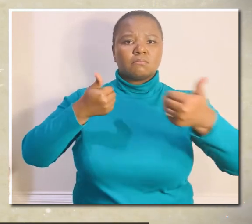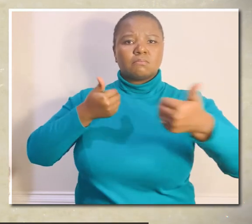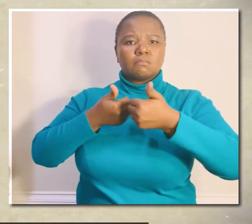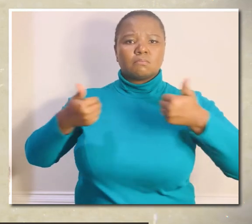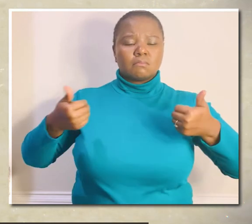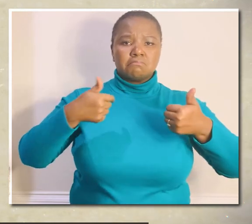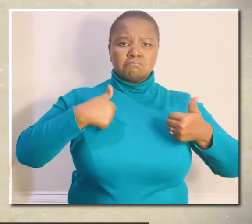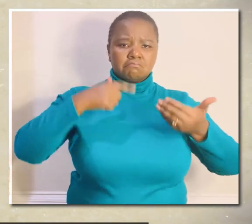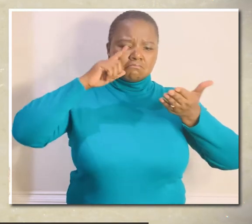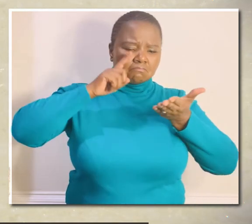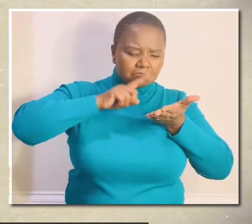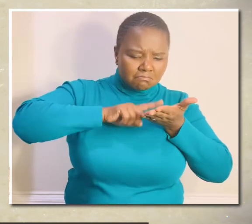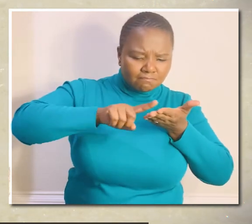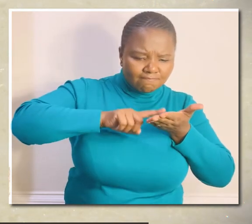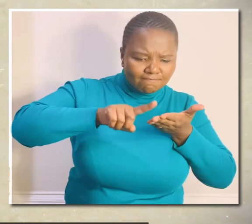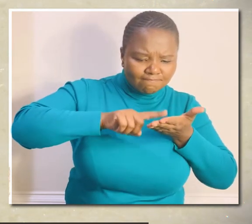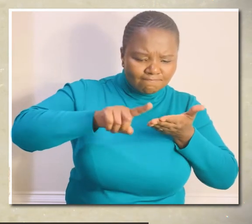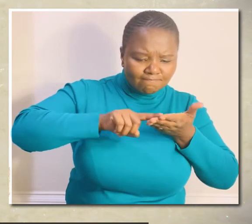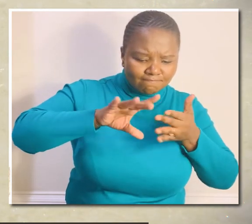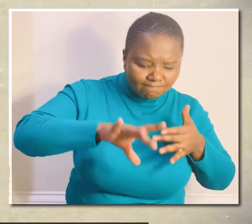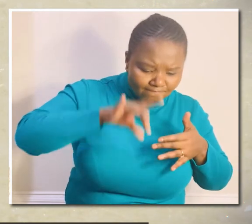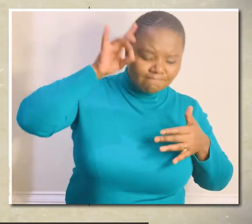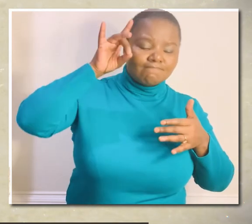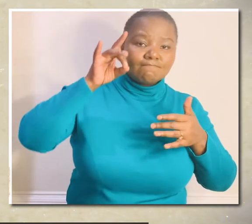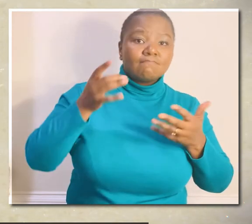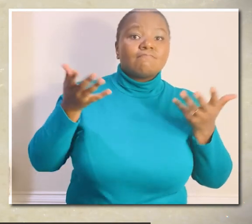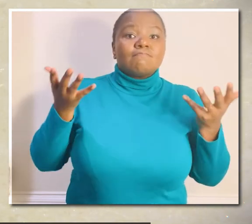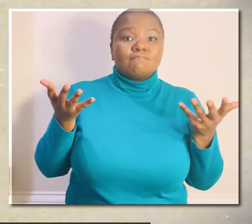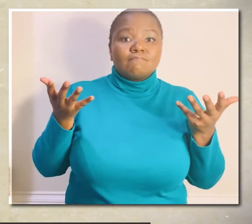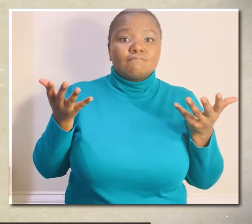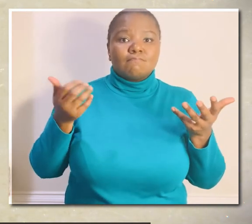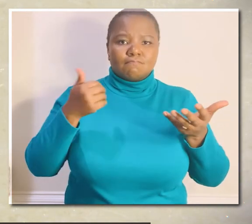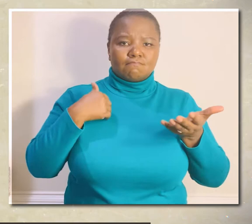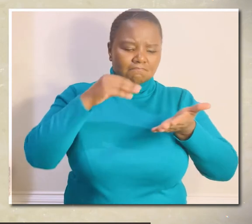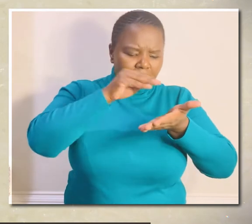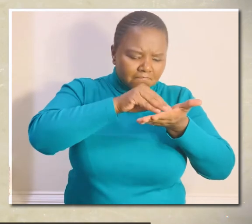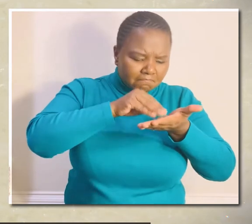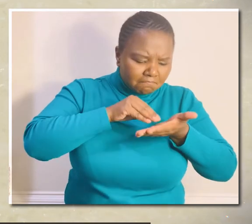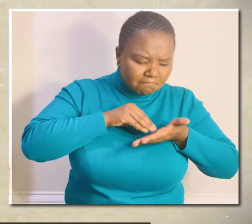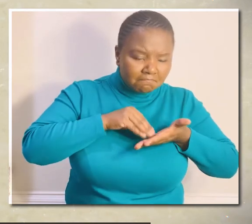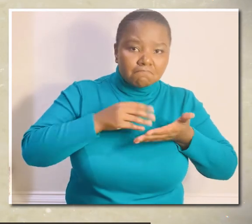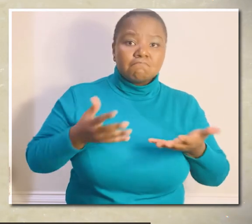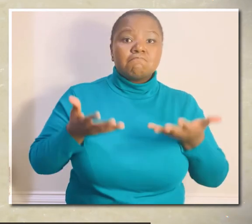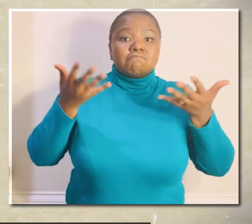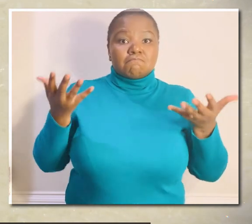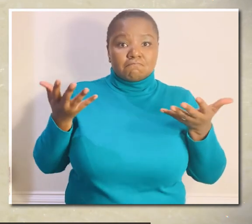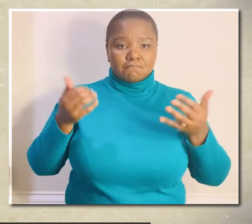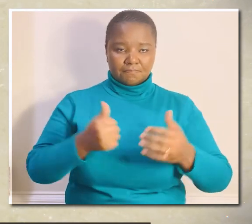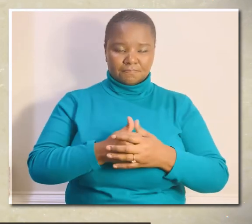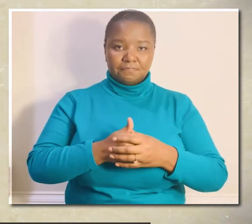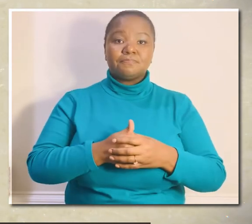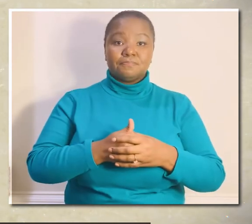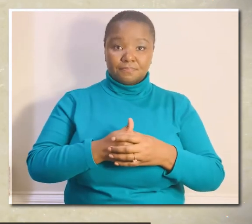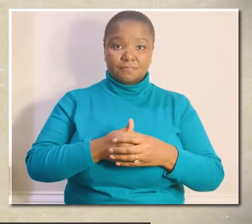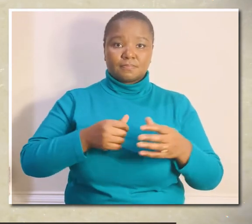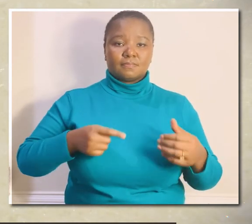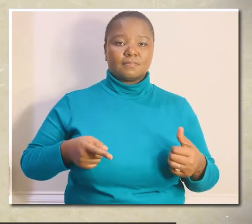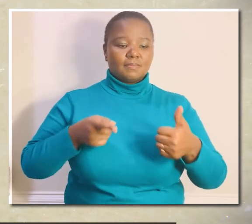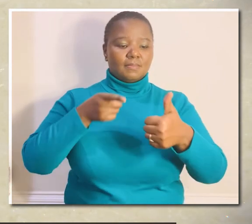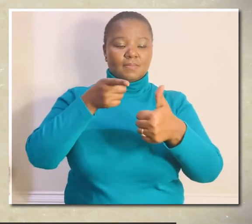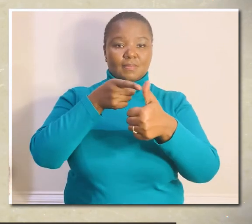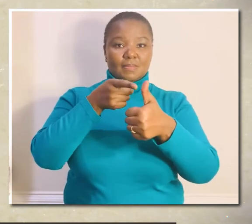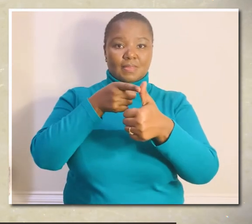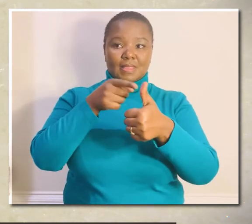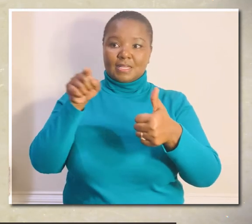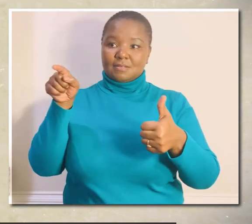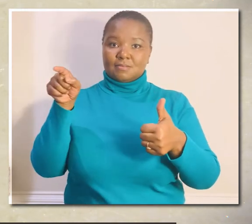So what did I find out? What did I write about? Well, first, that to different degrees, most of